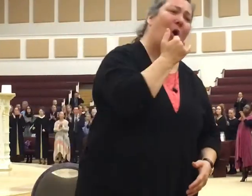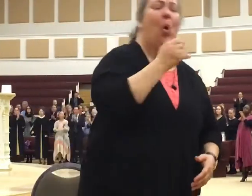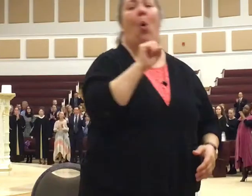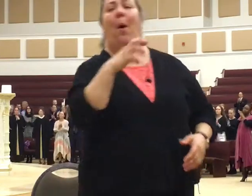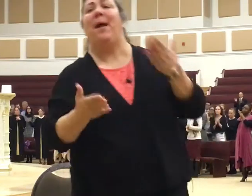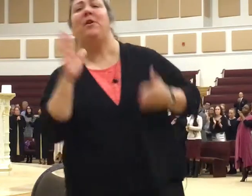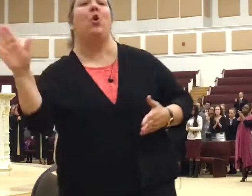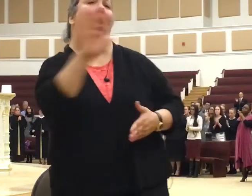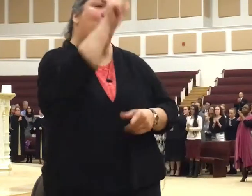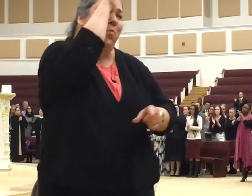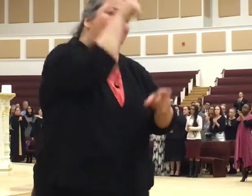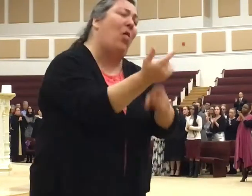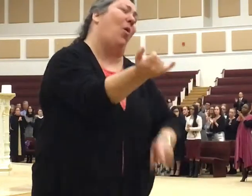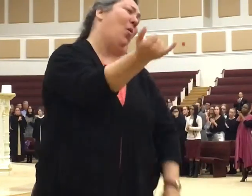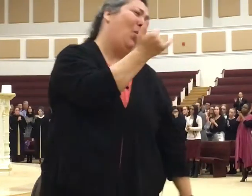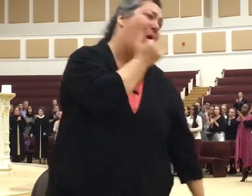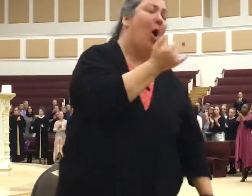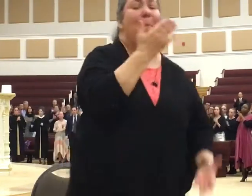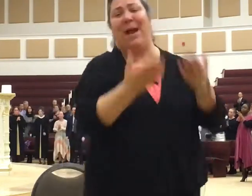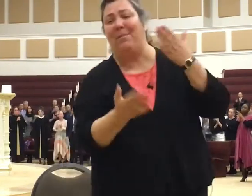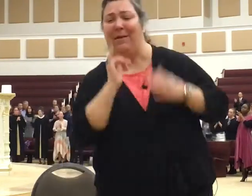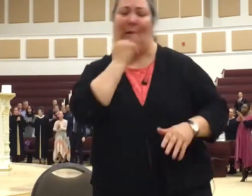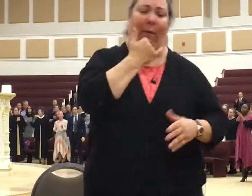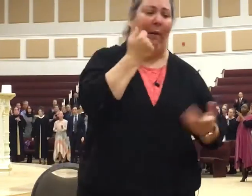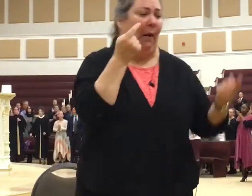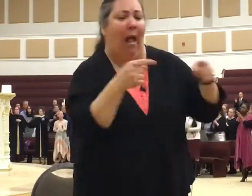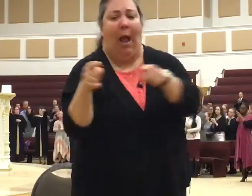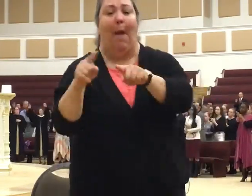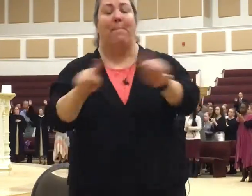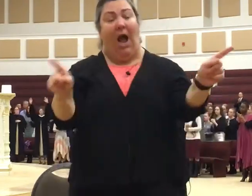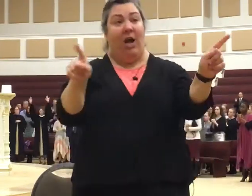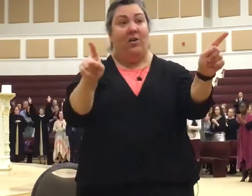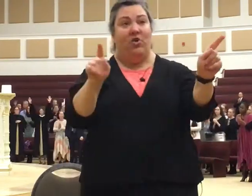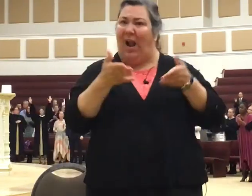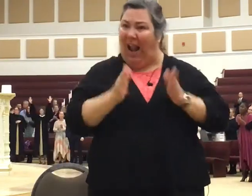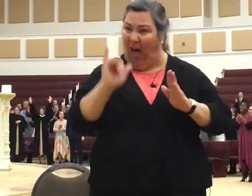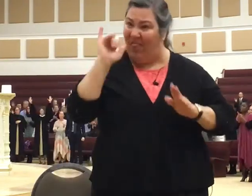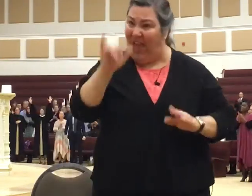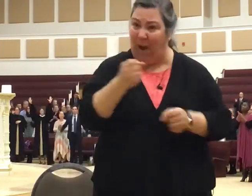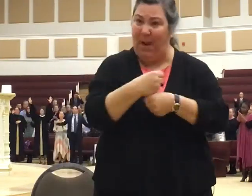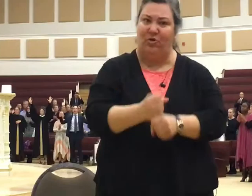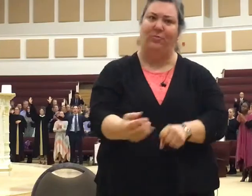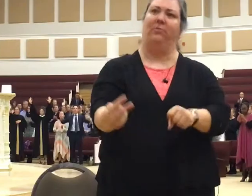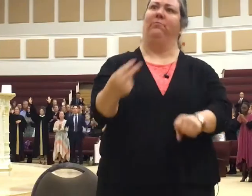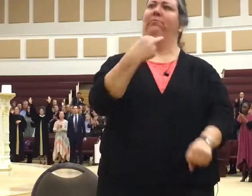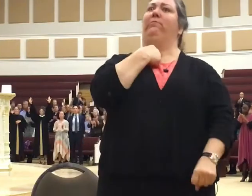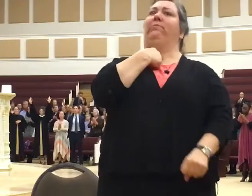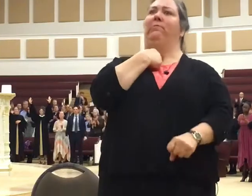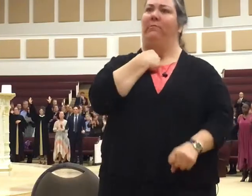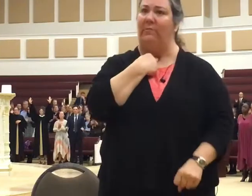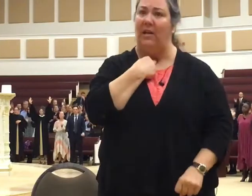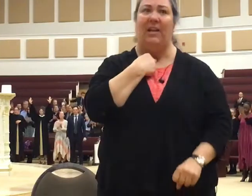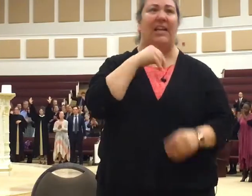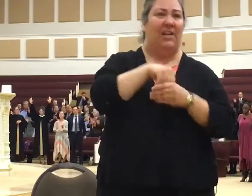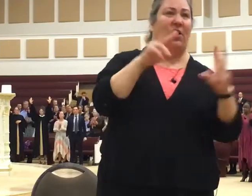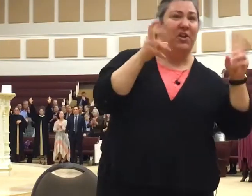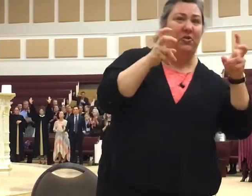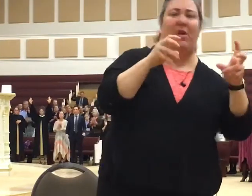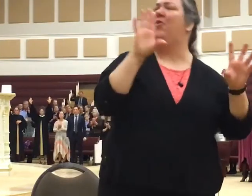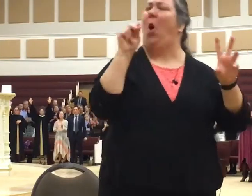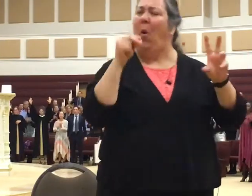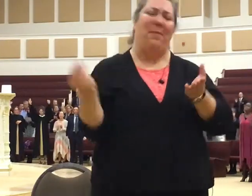wrong. Maybe we made a mistake right there. But I'm not going to allow that to trap me in yesterday. I'm giving up and I'm getting